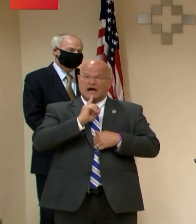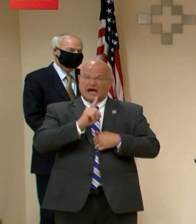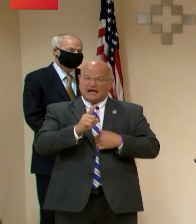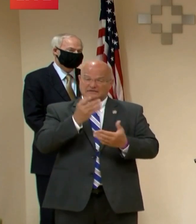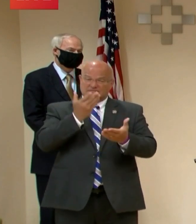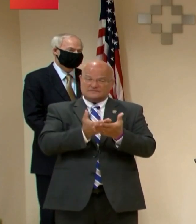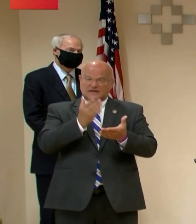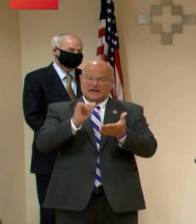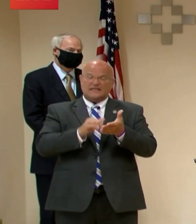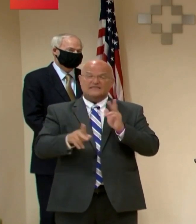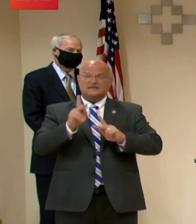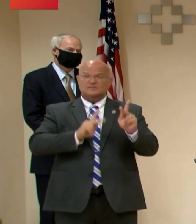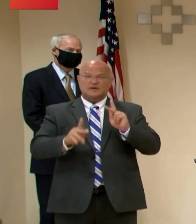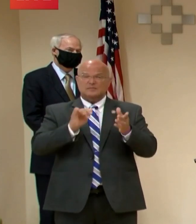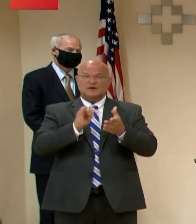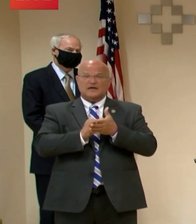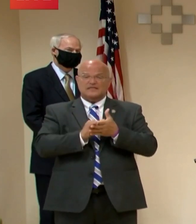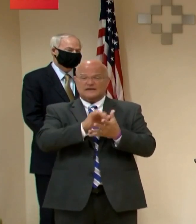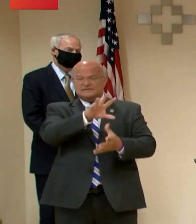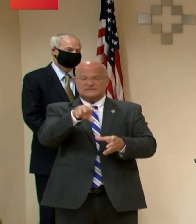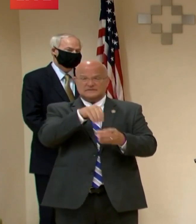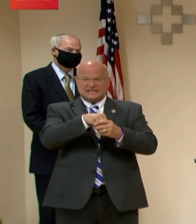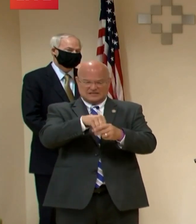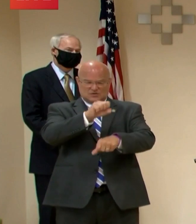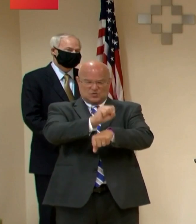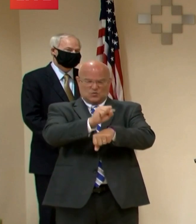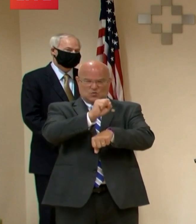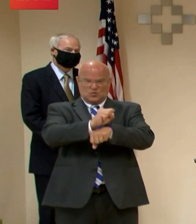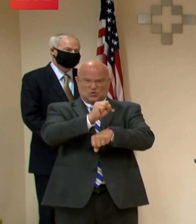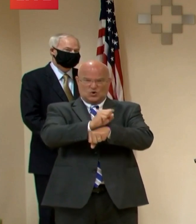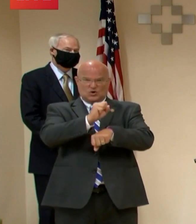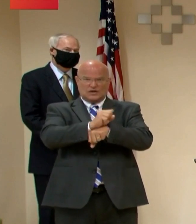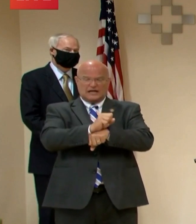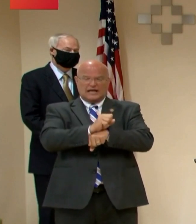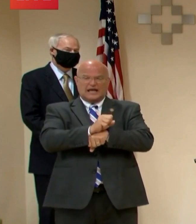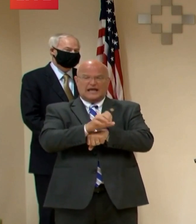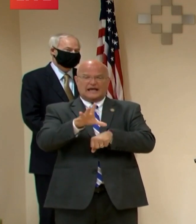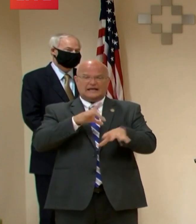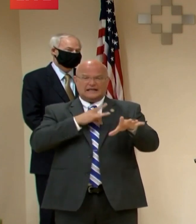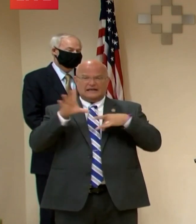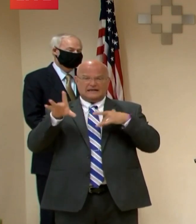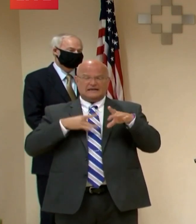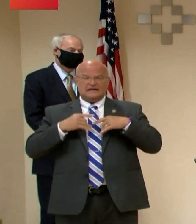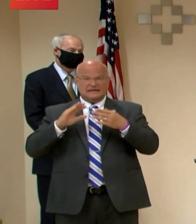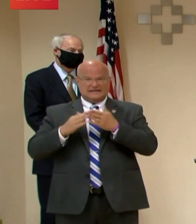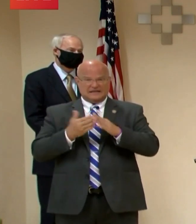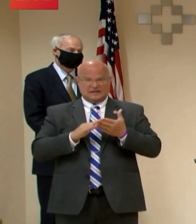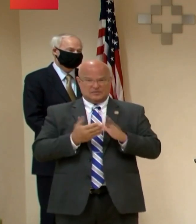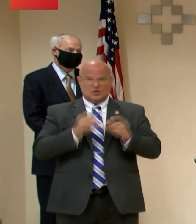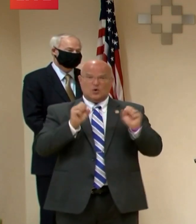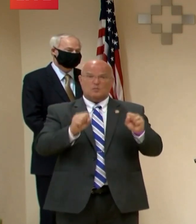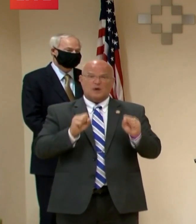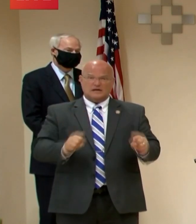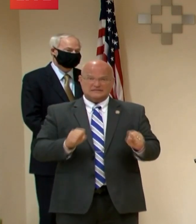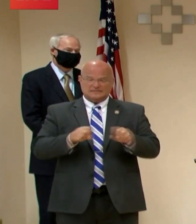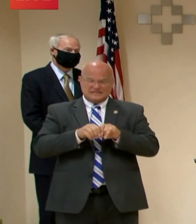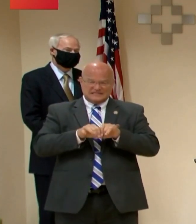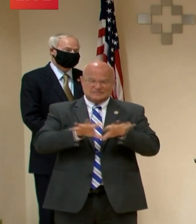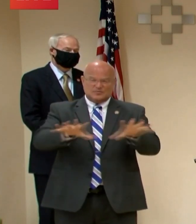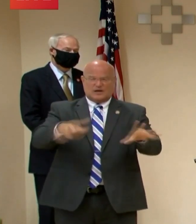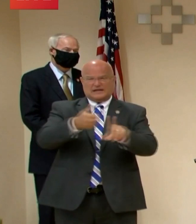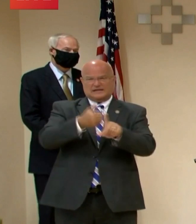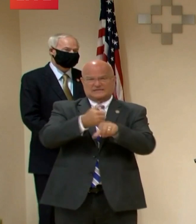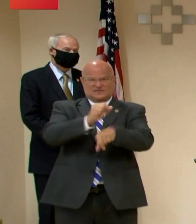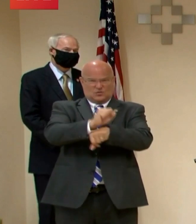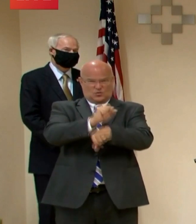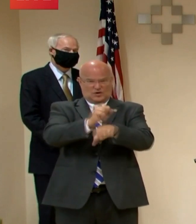fact that these are individuals that are engaged in work and are acquiring the disease in the community, or possibly spreading it at